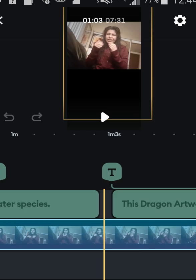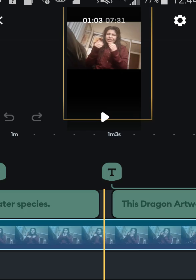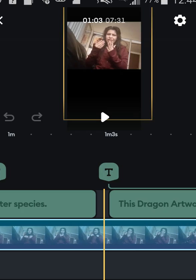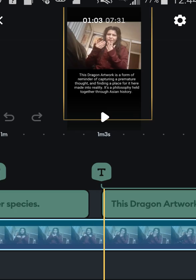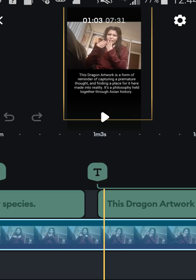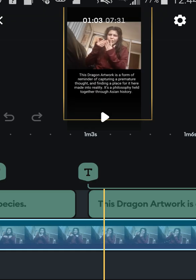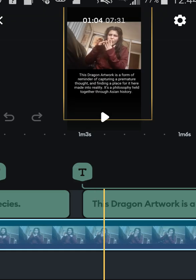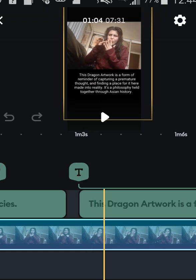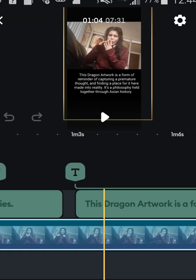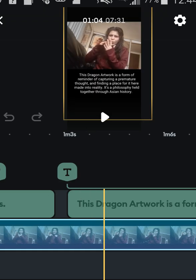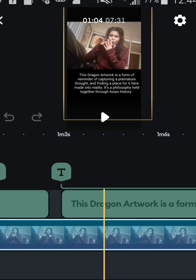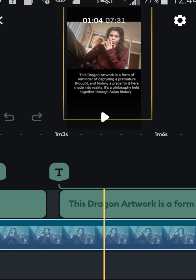I know,